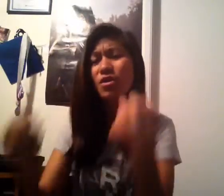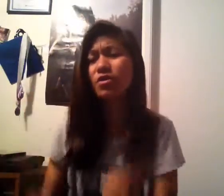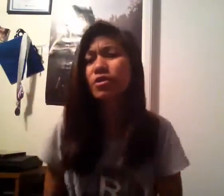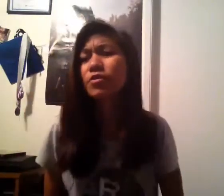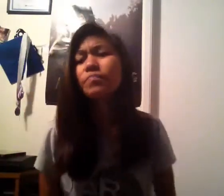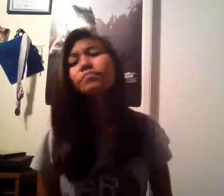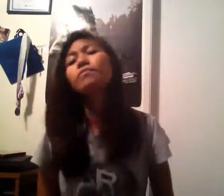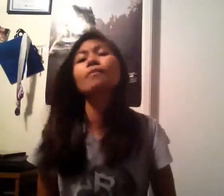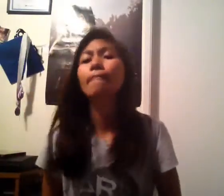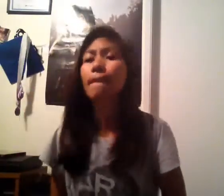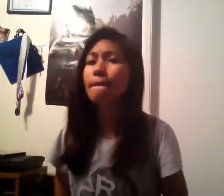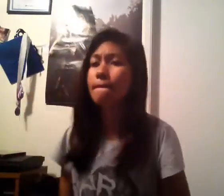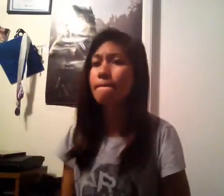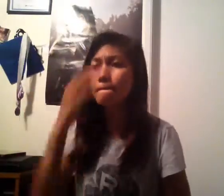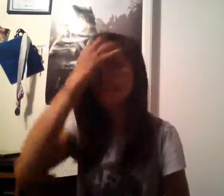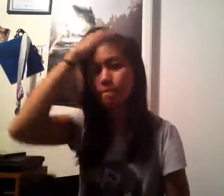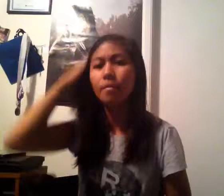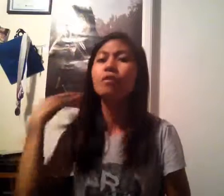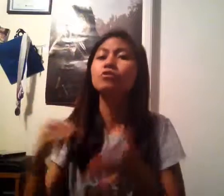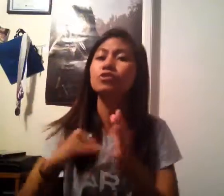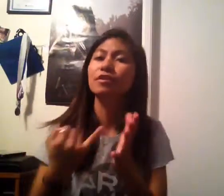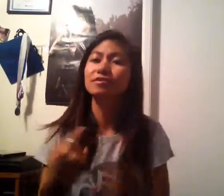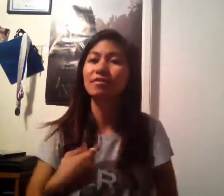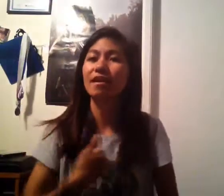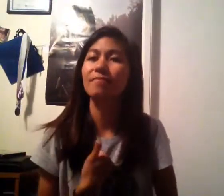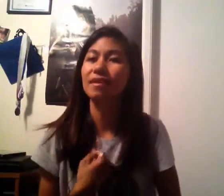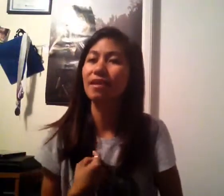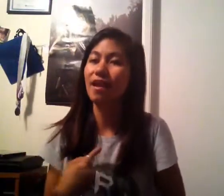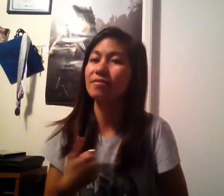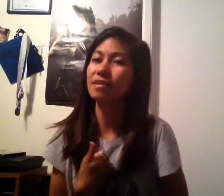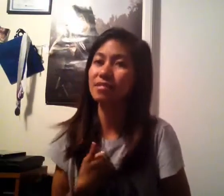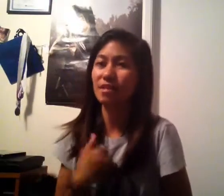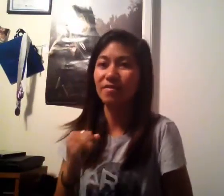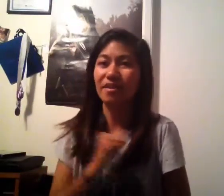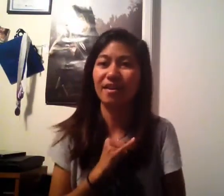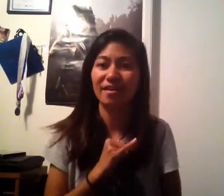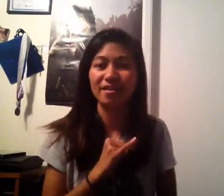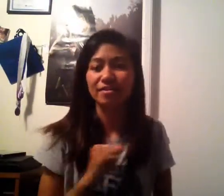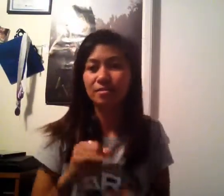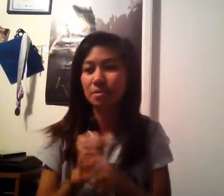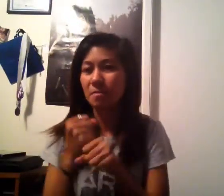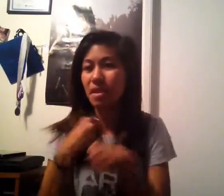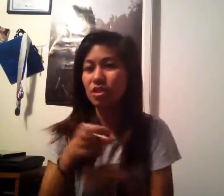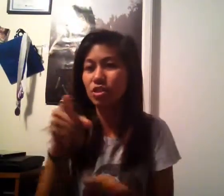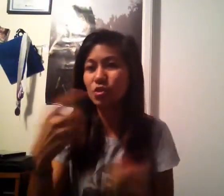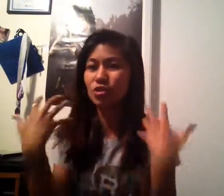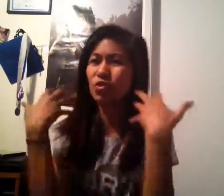stronger. Just me, myself and I. What doesn't kill you makes you stronger,